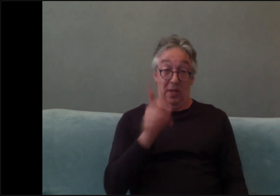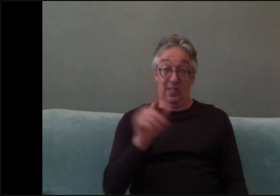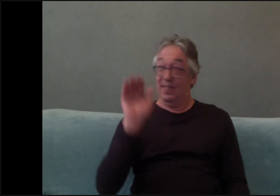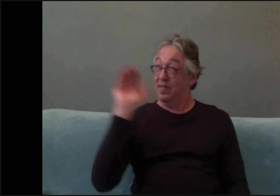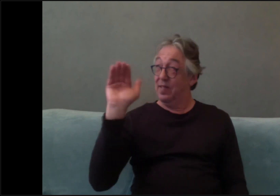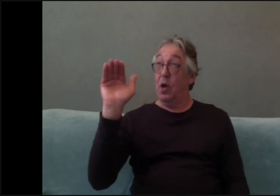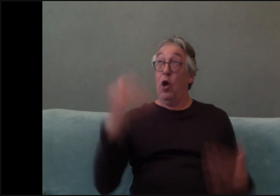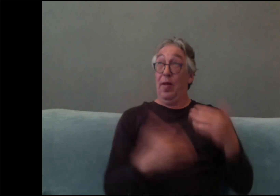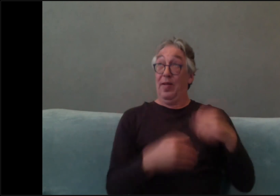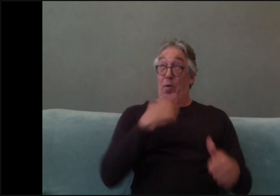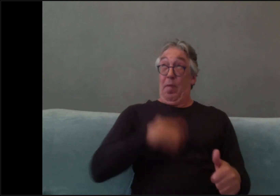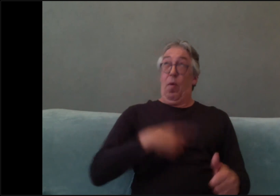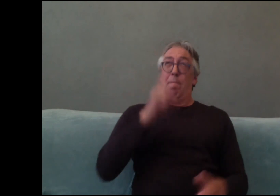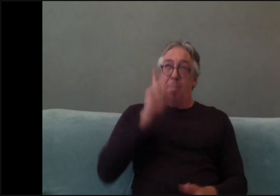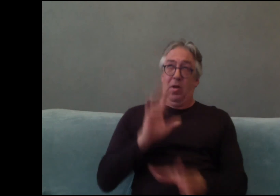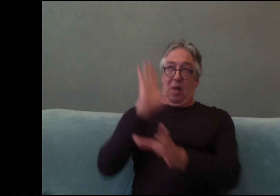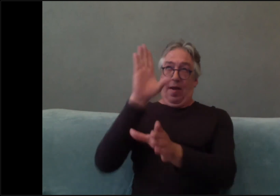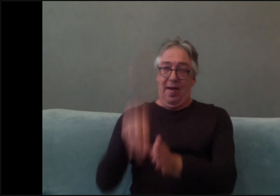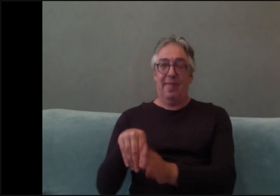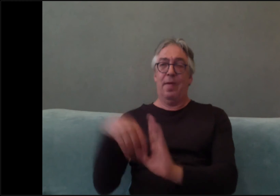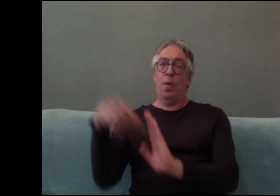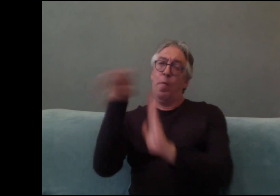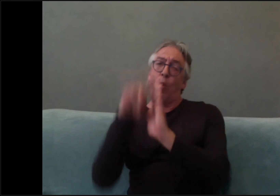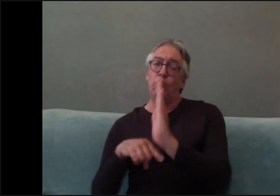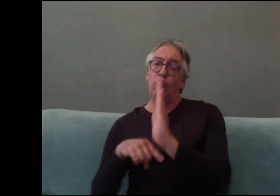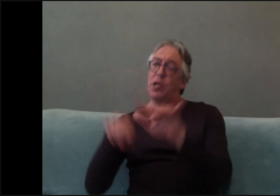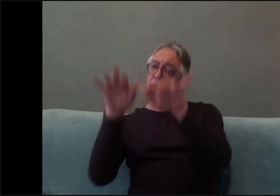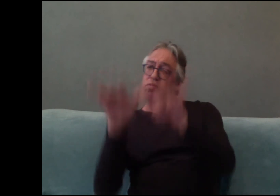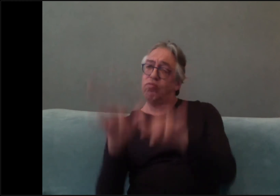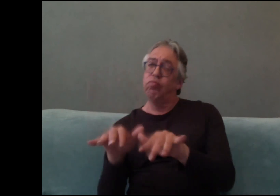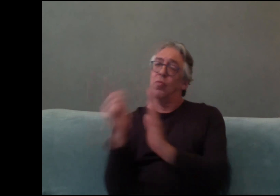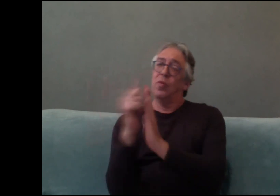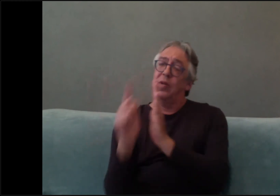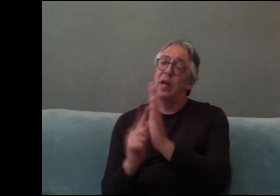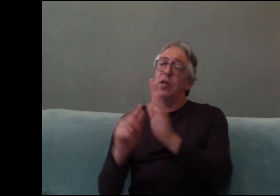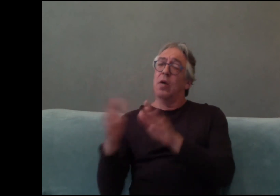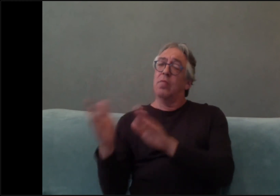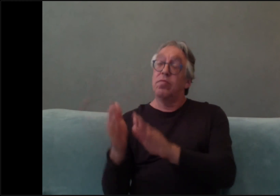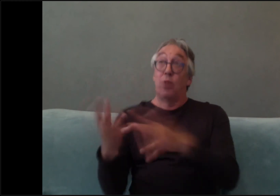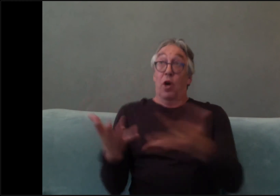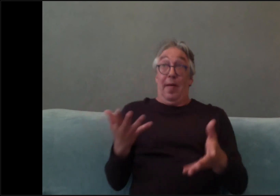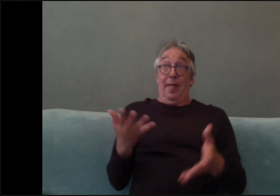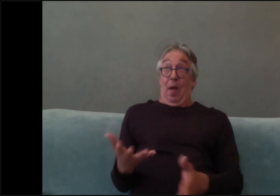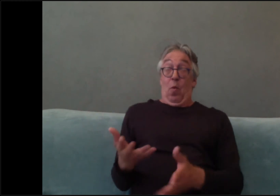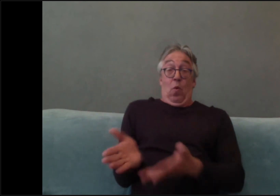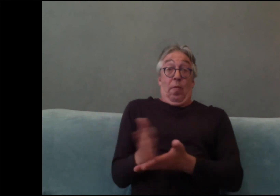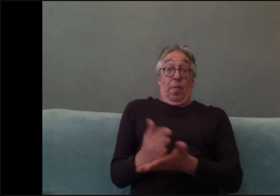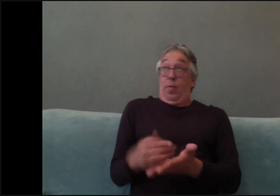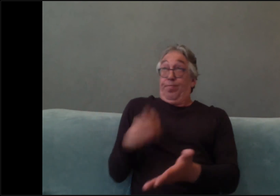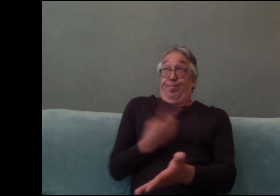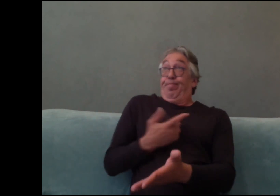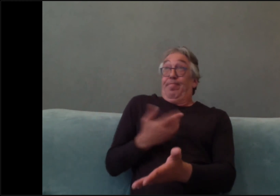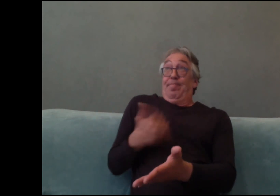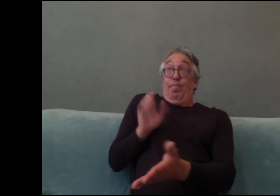for those who face poverty and are currently excluded from the decision-making processes. Then